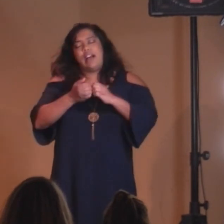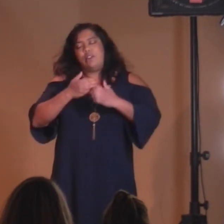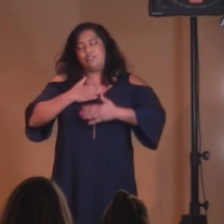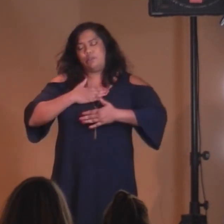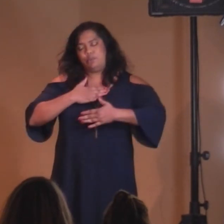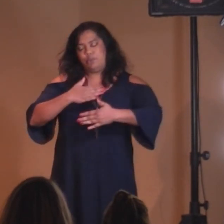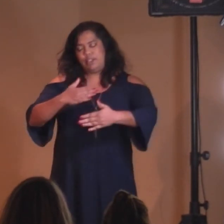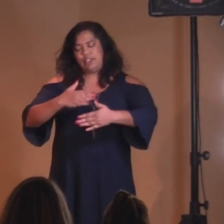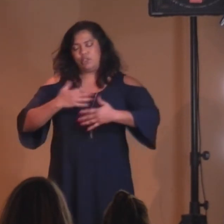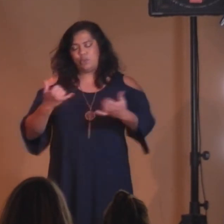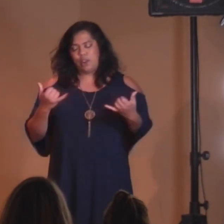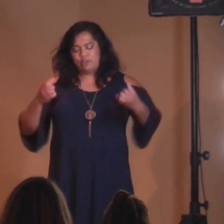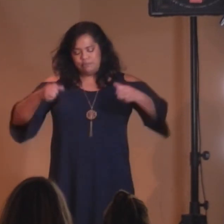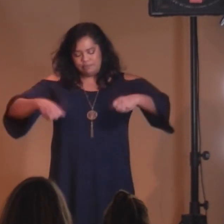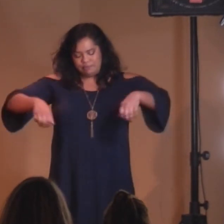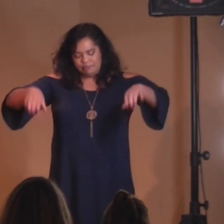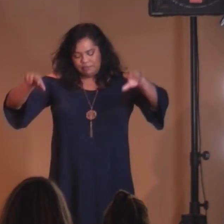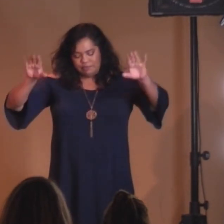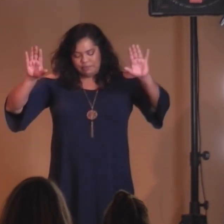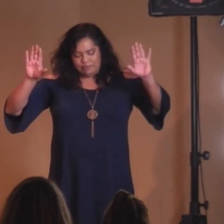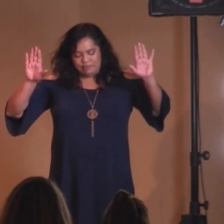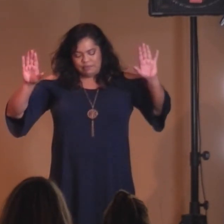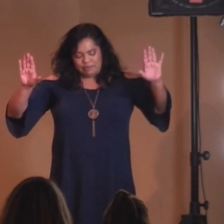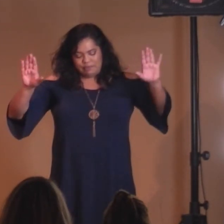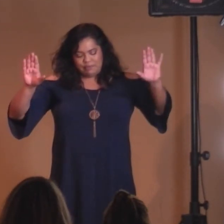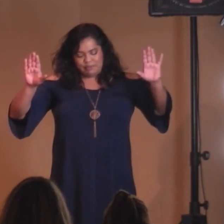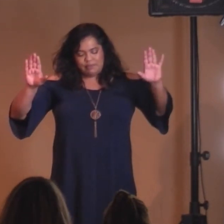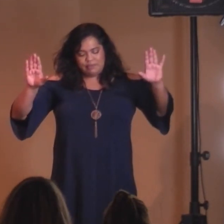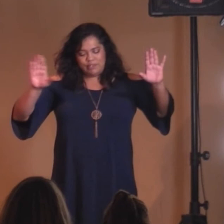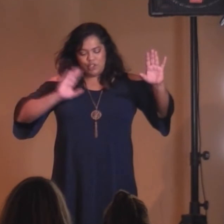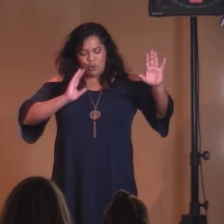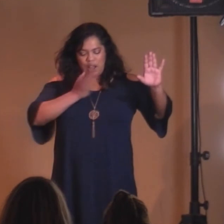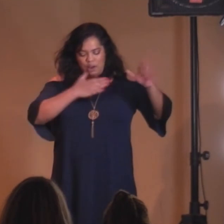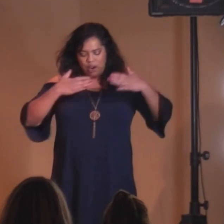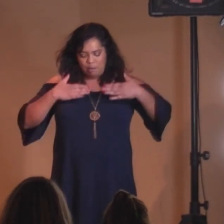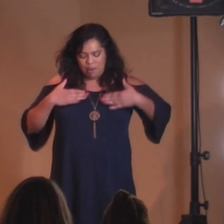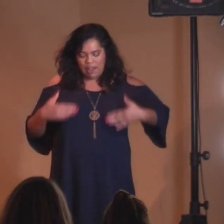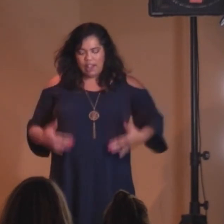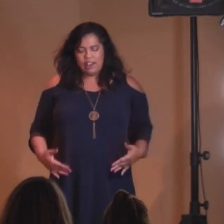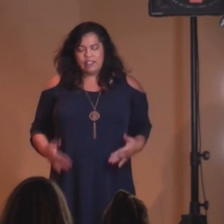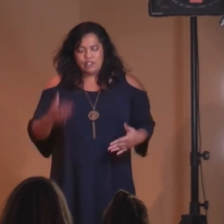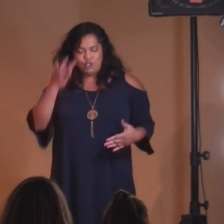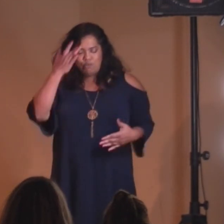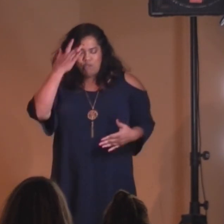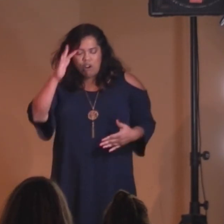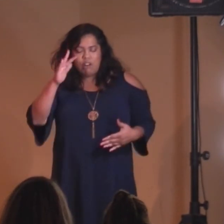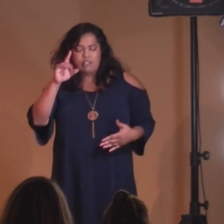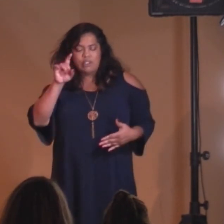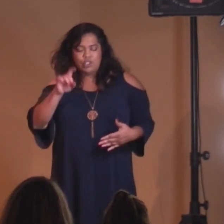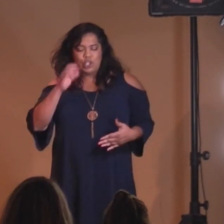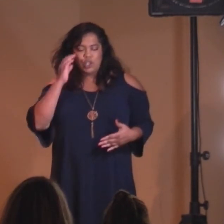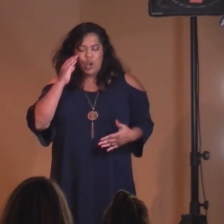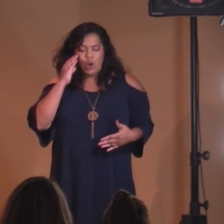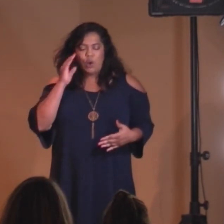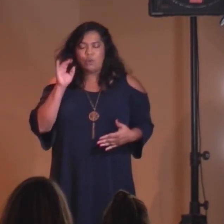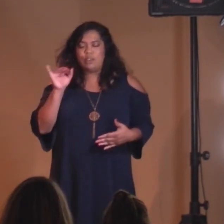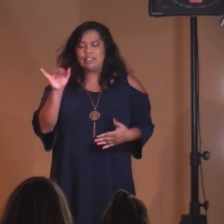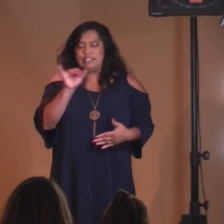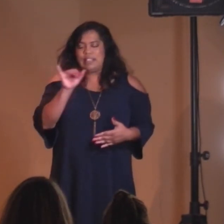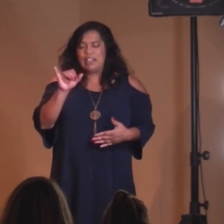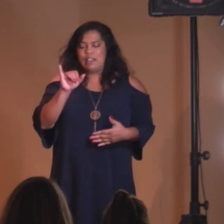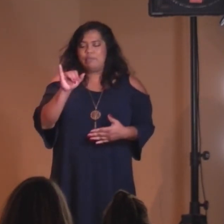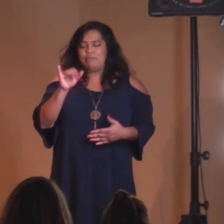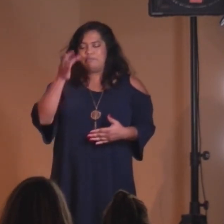And so surrendering and allowing that intelligence of the body, which is ultimately the intelligence of